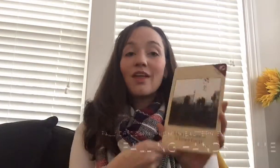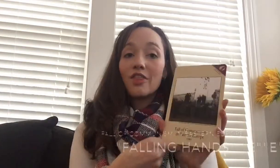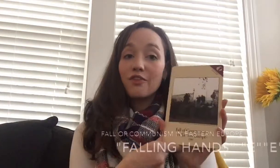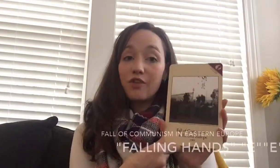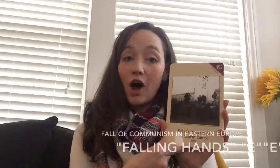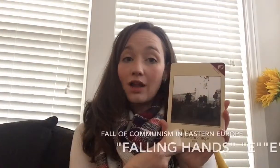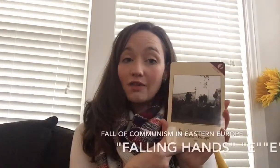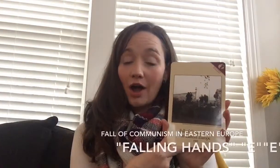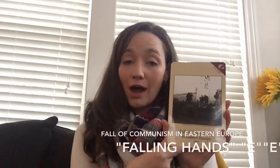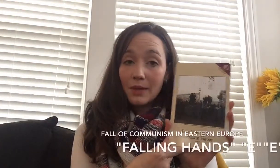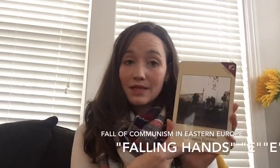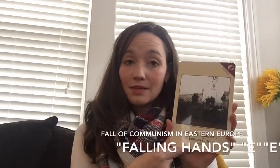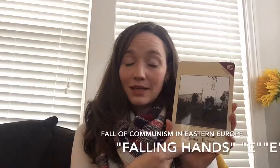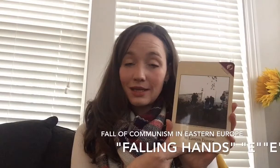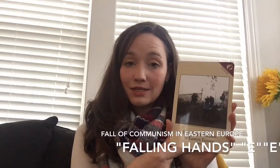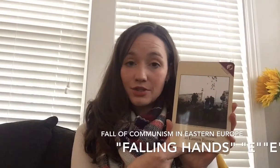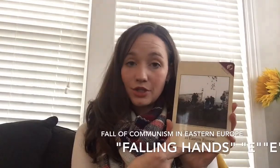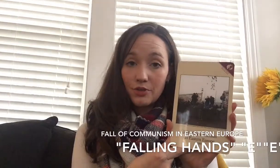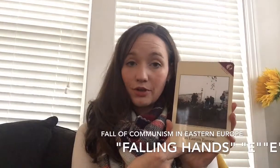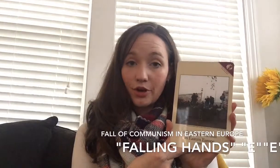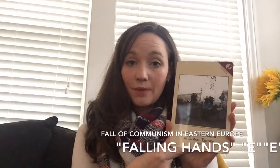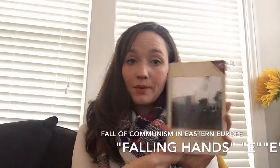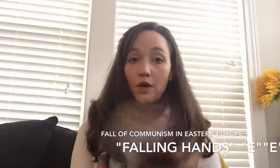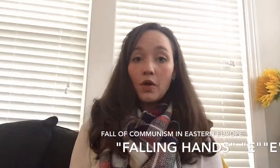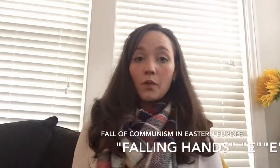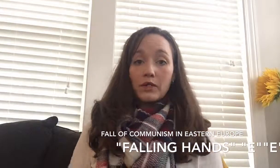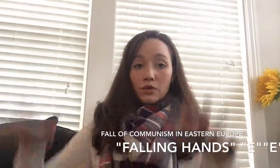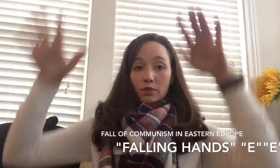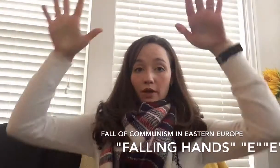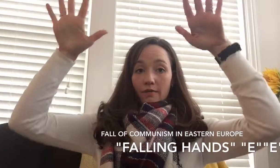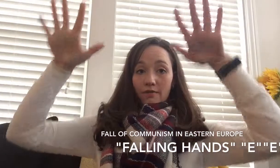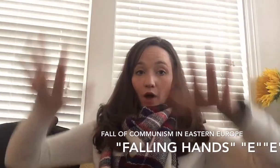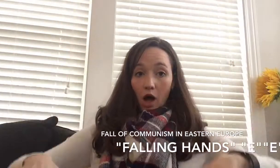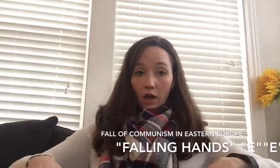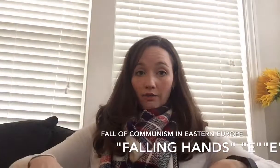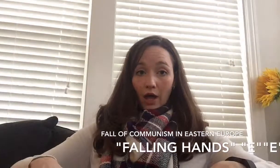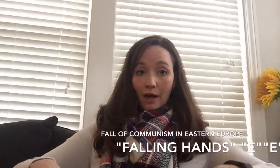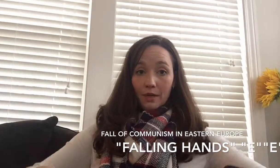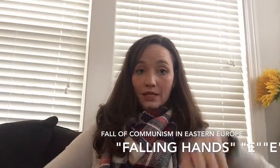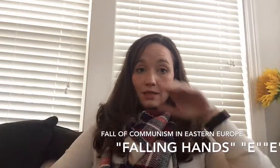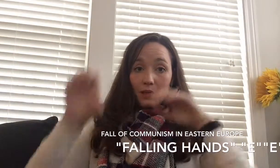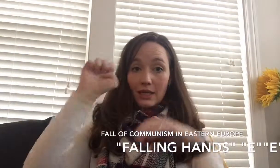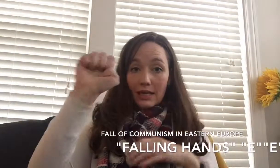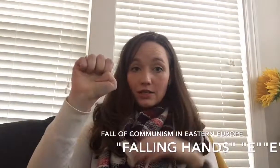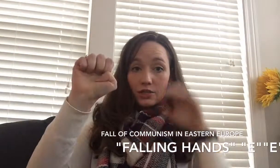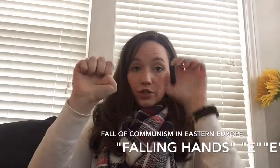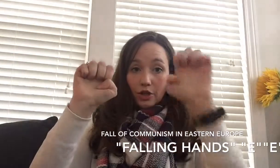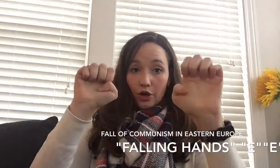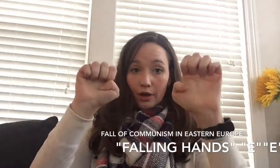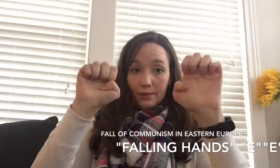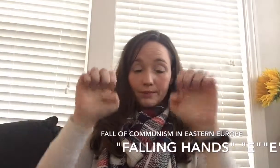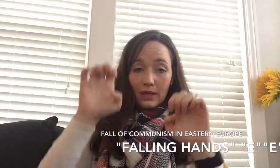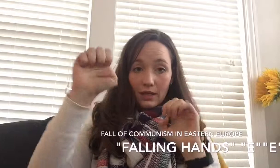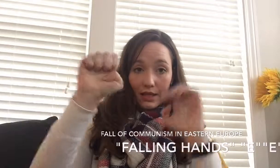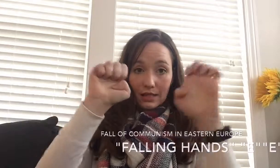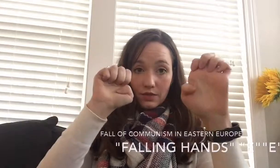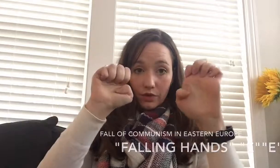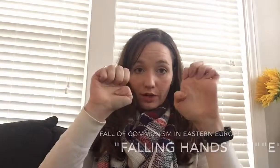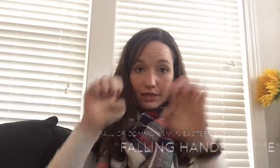The fall of communism in Eastern Europe. We do the fall of communism in Eastern Europe. E's for